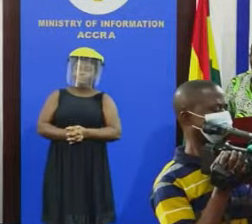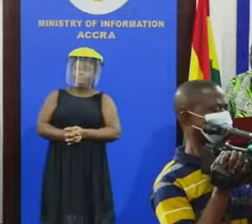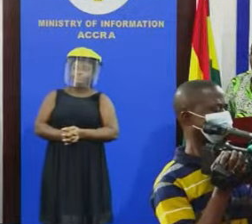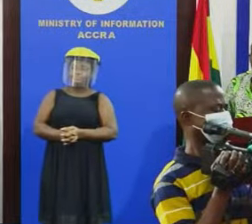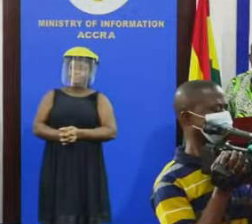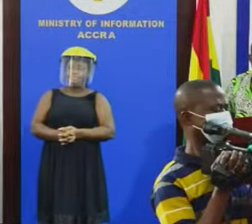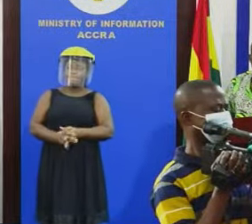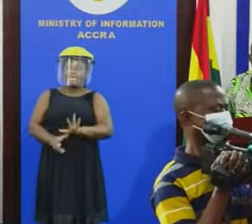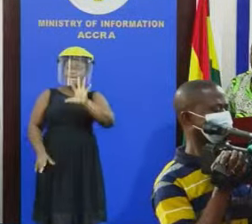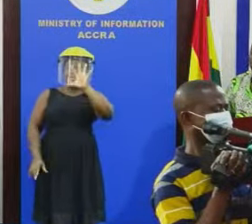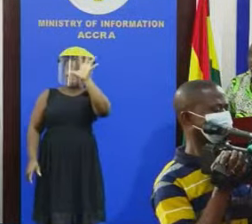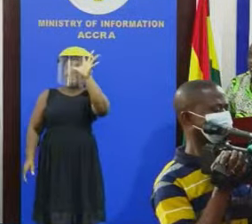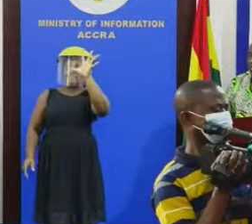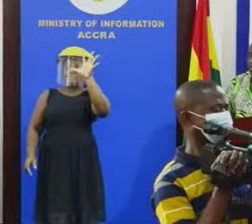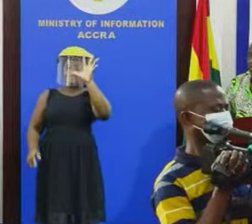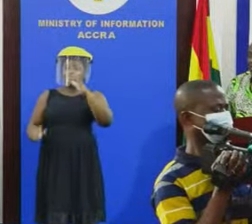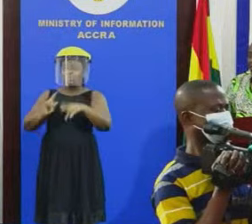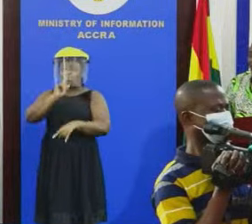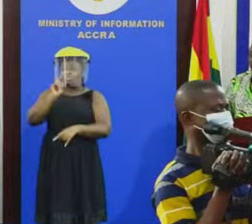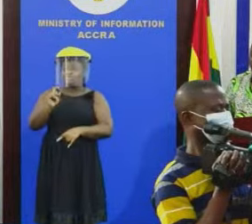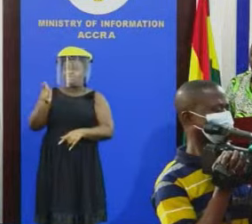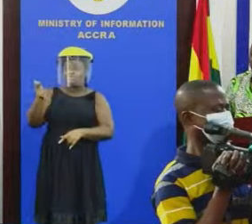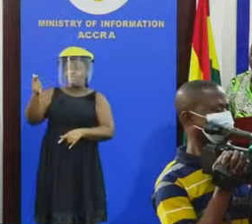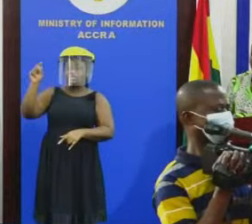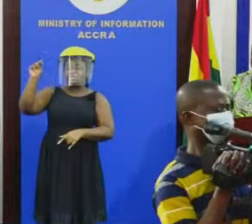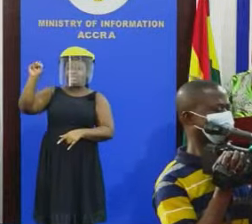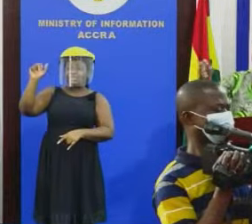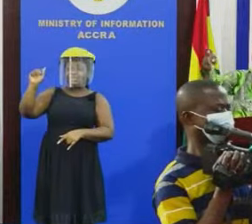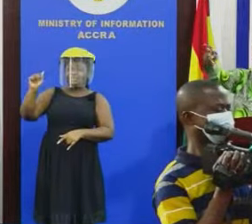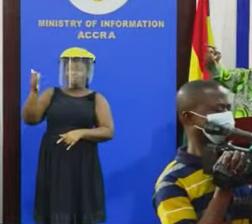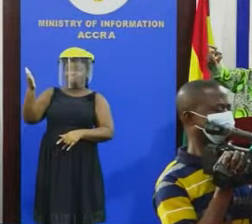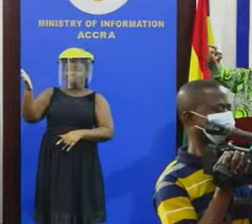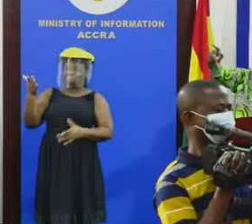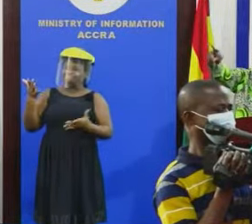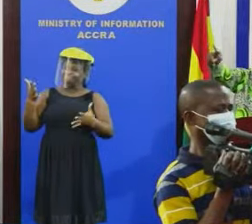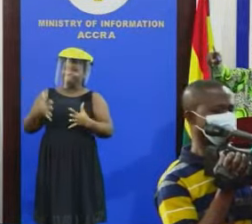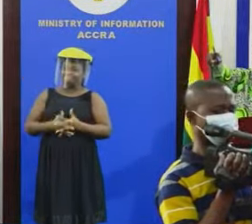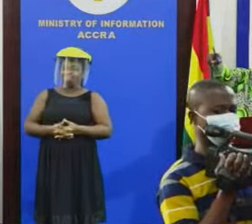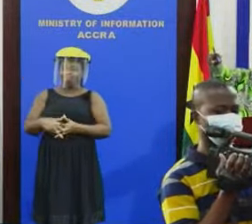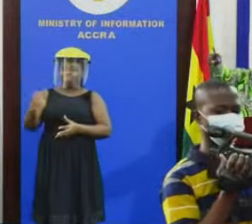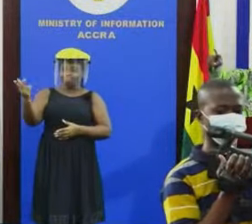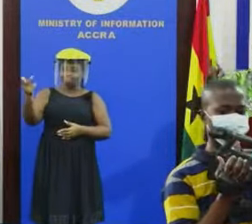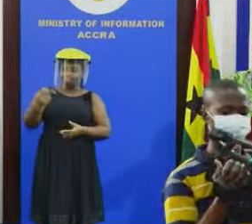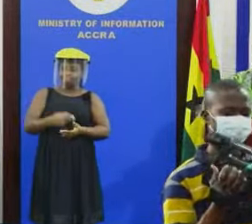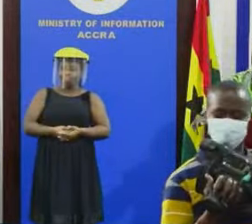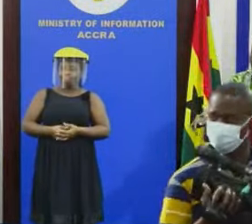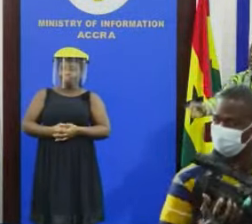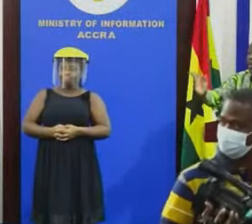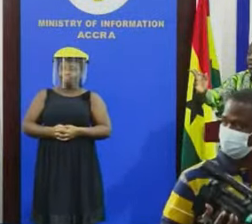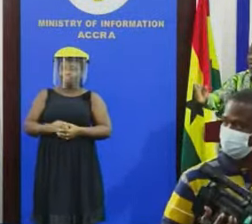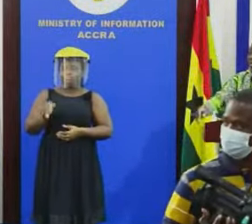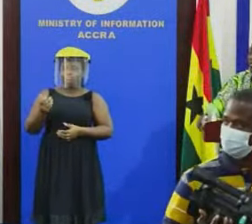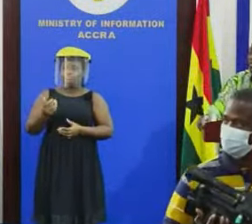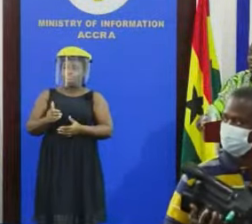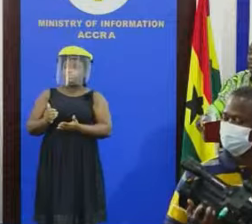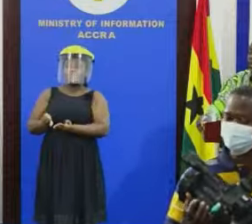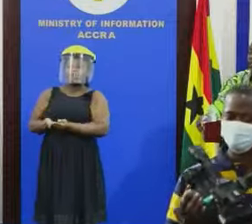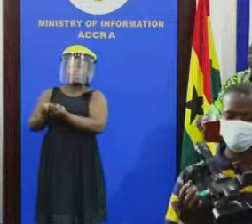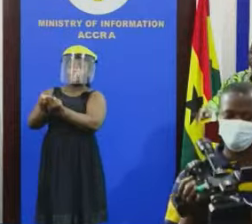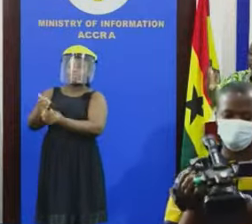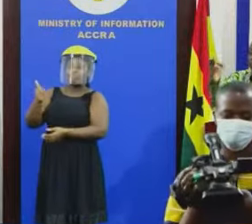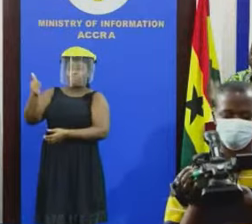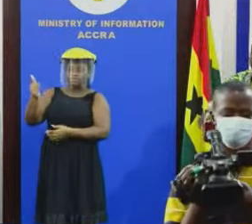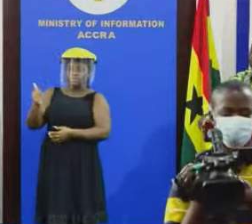Those are 5 questions from the Ghana News Agency. Very well researched as well. There were 2 hands there. So again, we commend you. We like